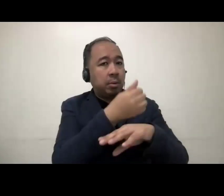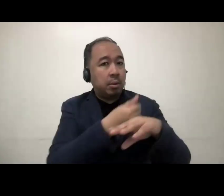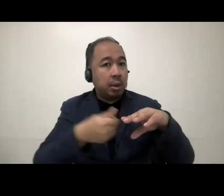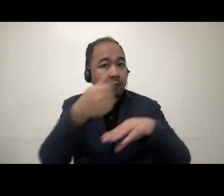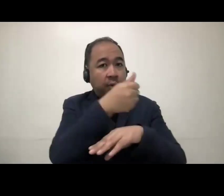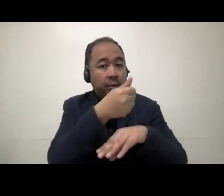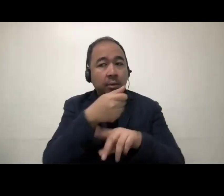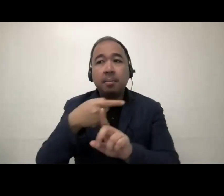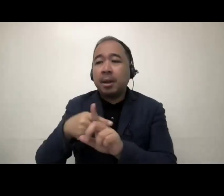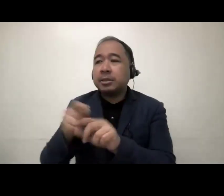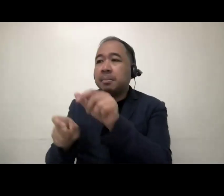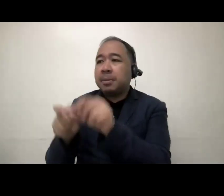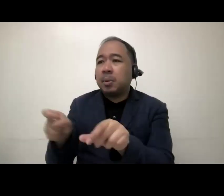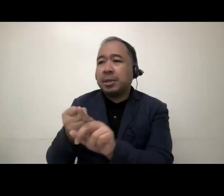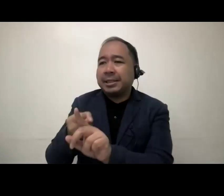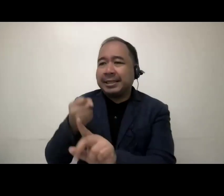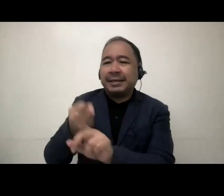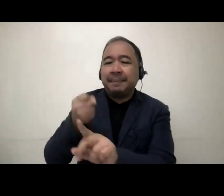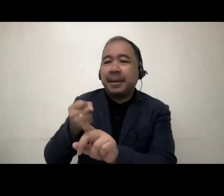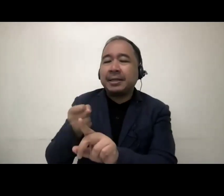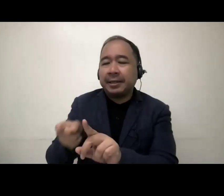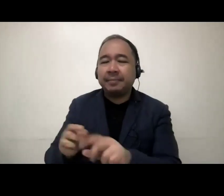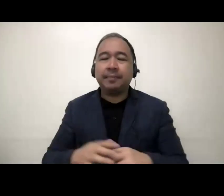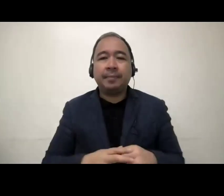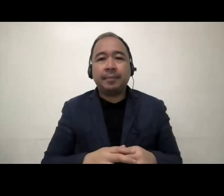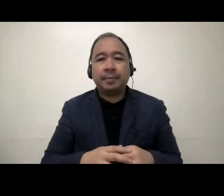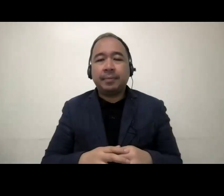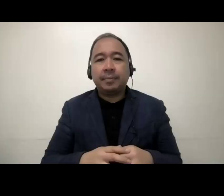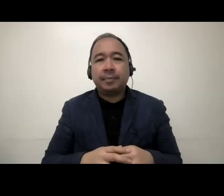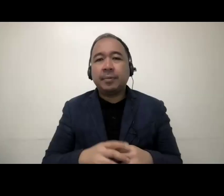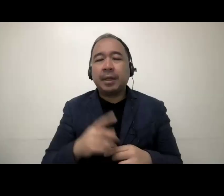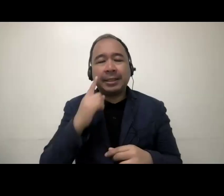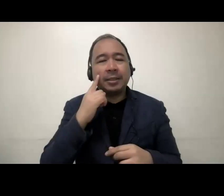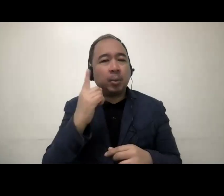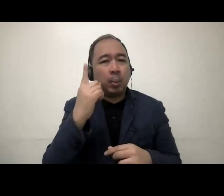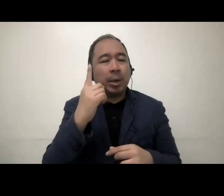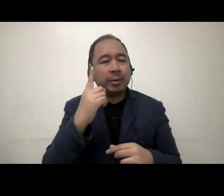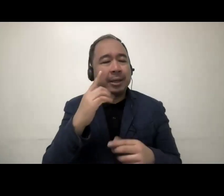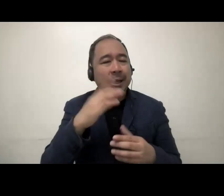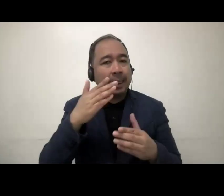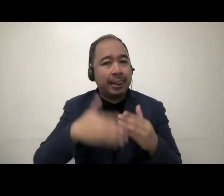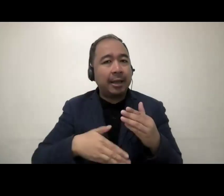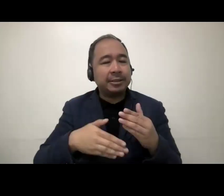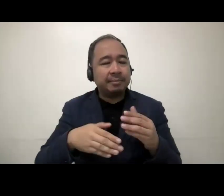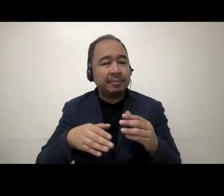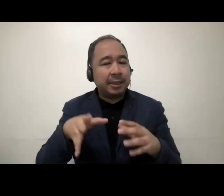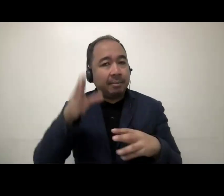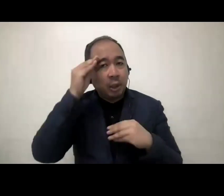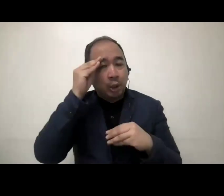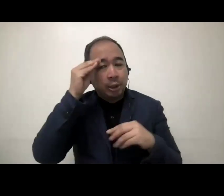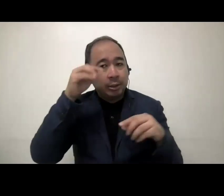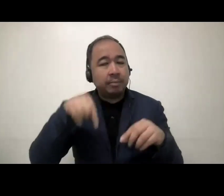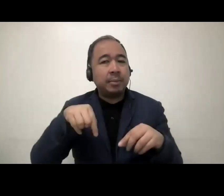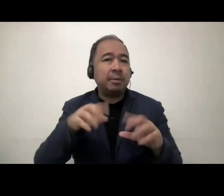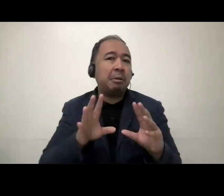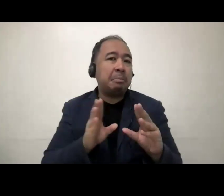affected? I think I'll leave it there, except to say one last thing that I picked up in my